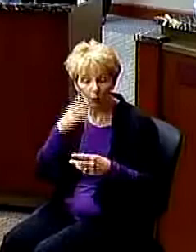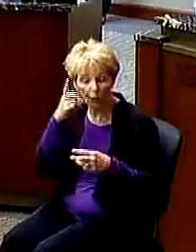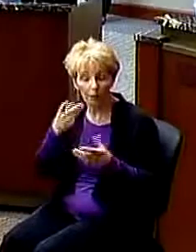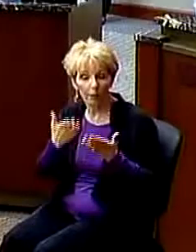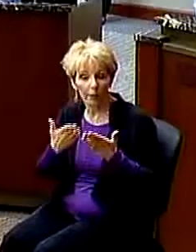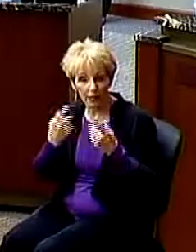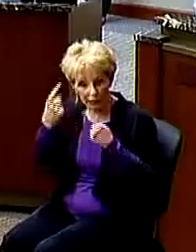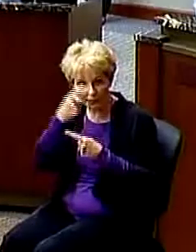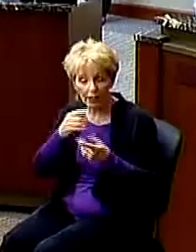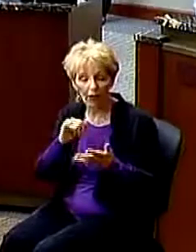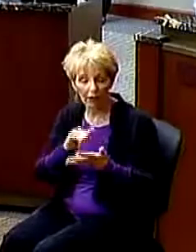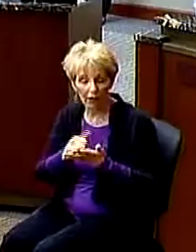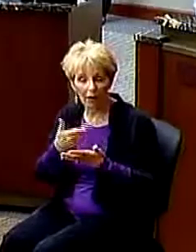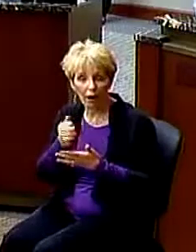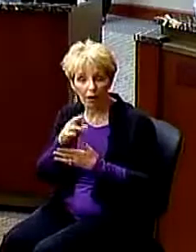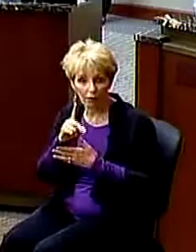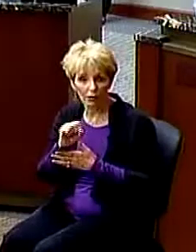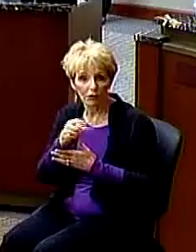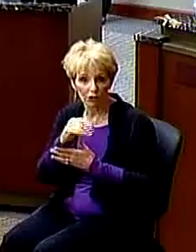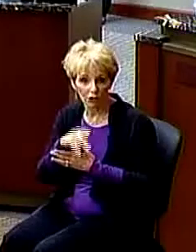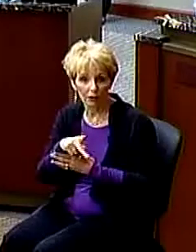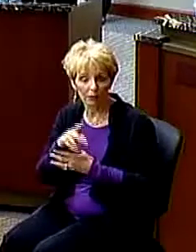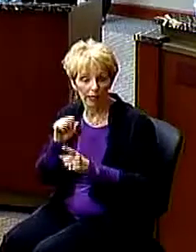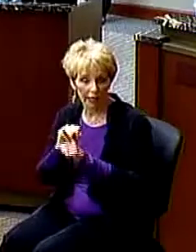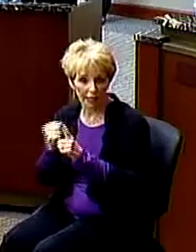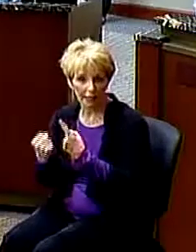know, maybe consider that.